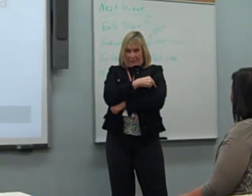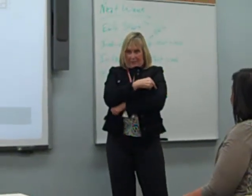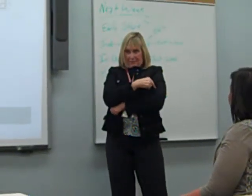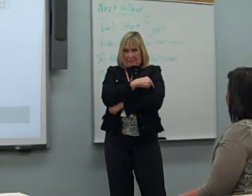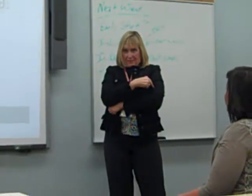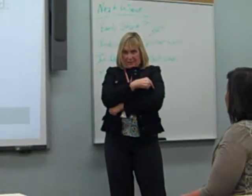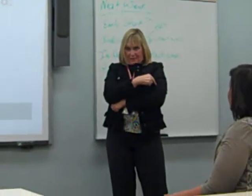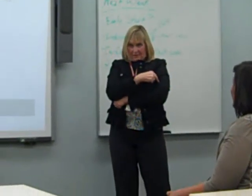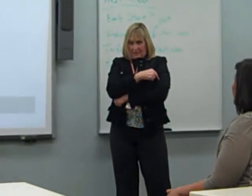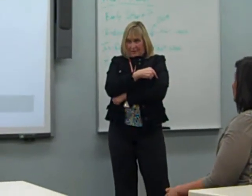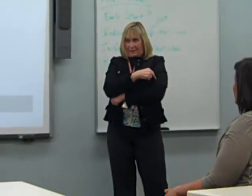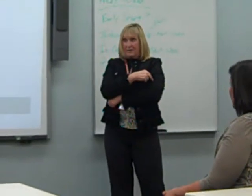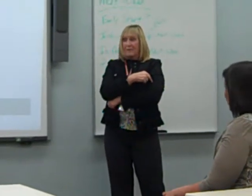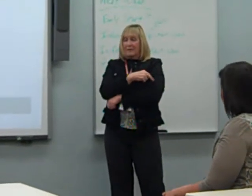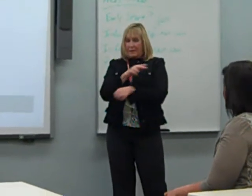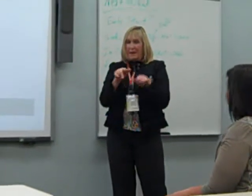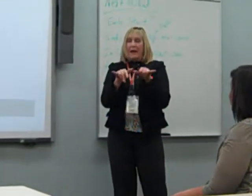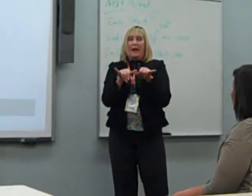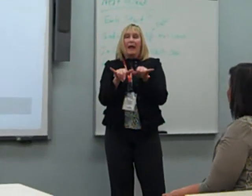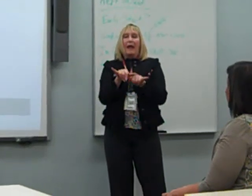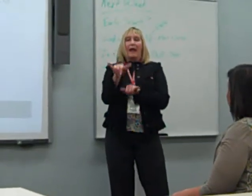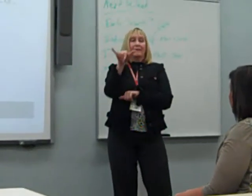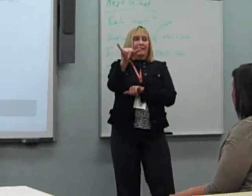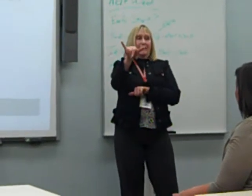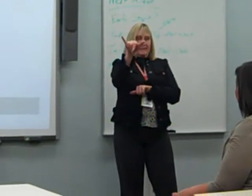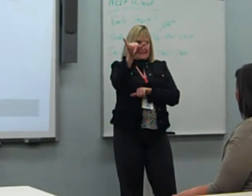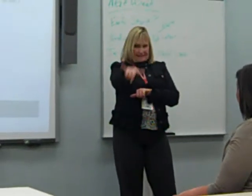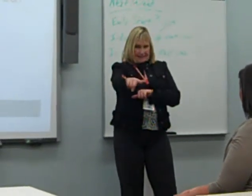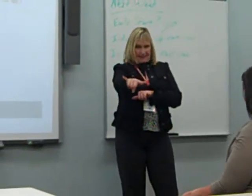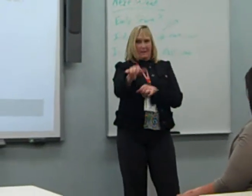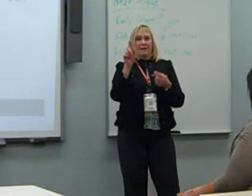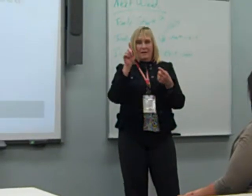they can send that consumer to a mental hospital.